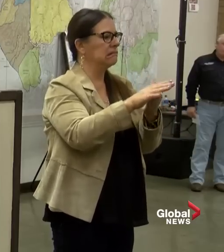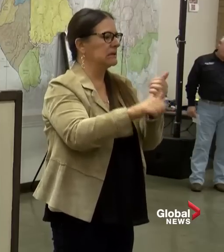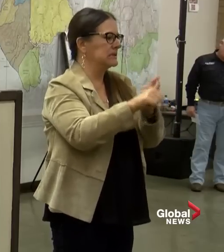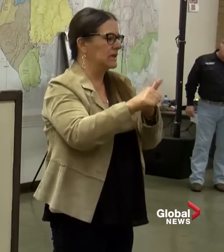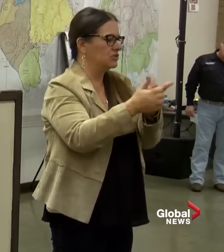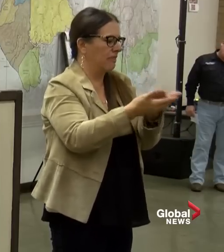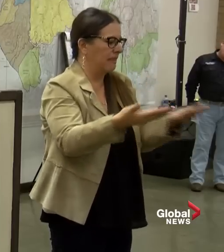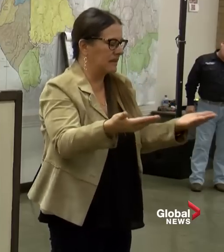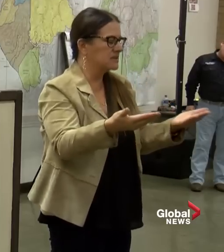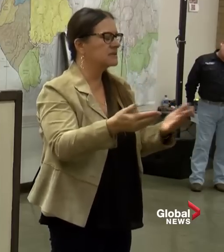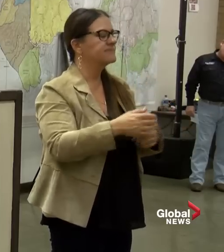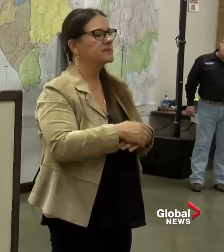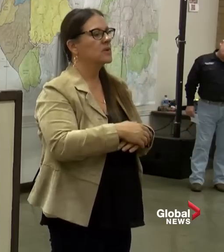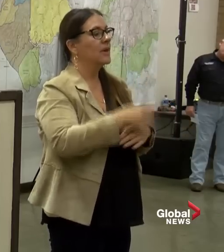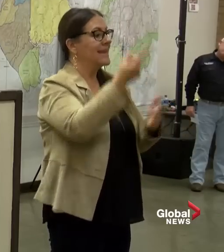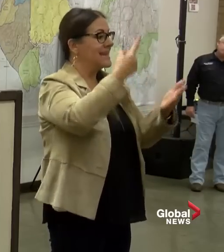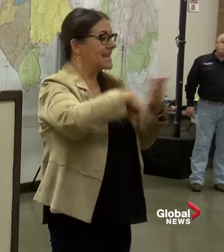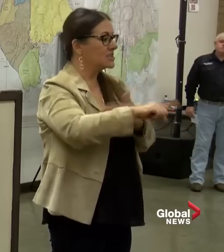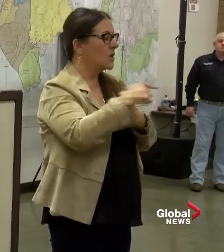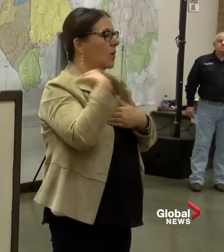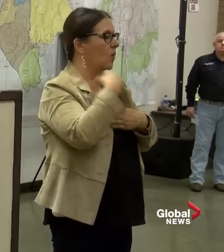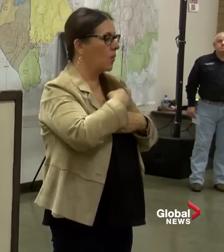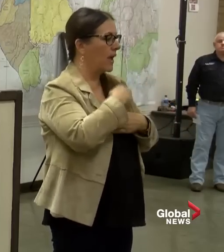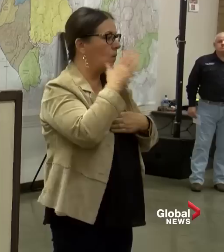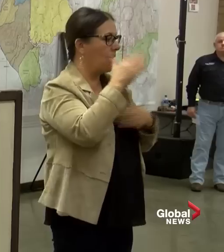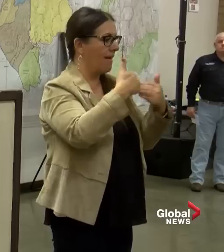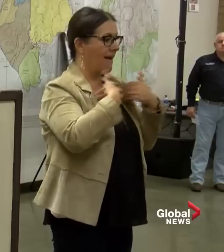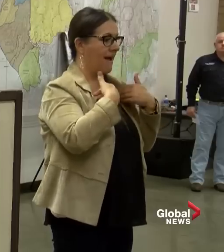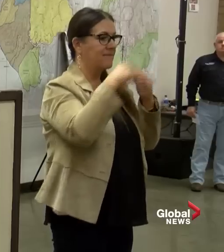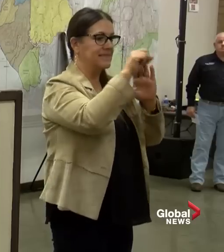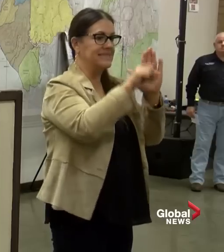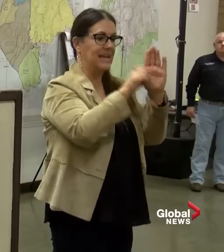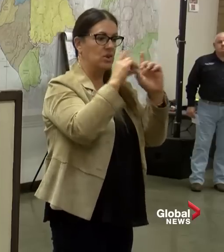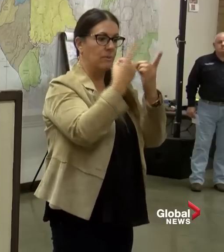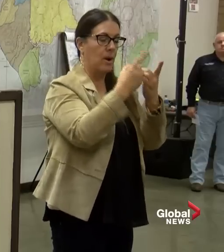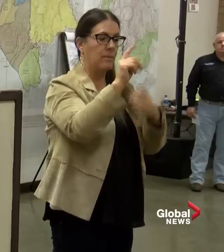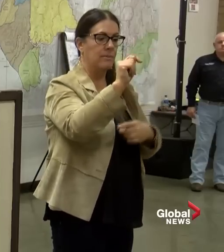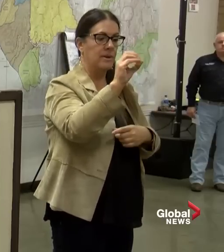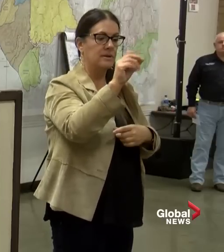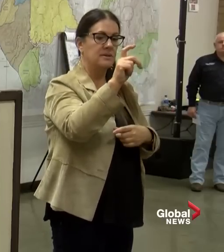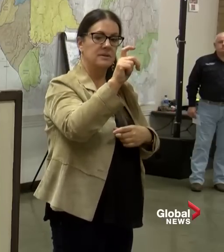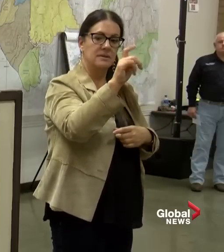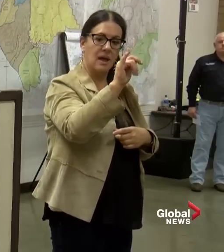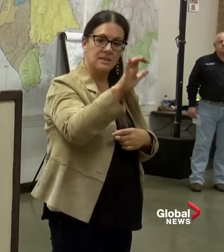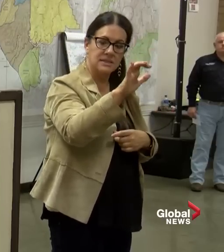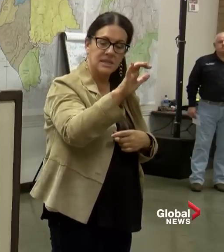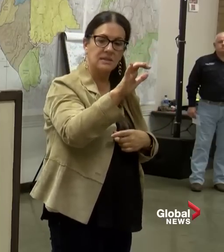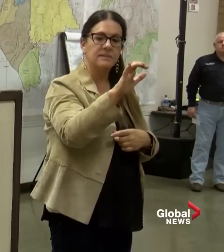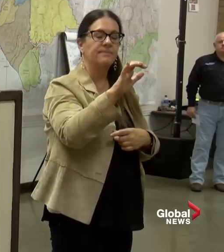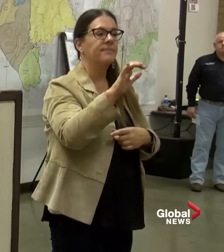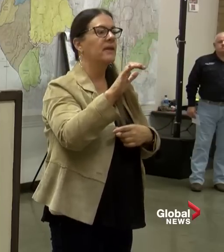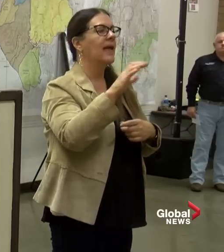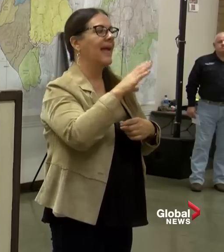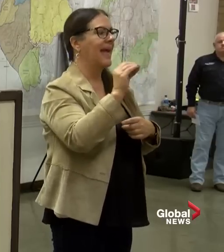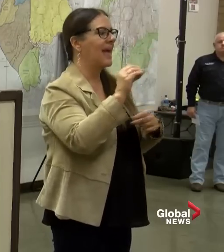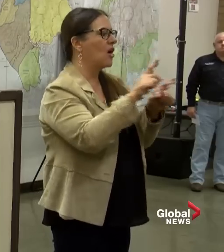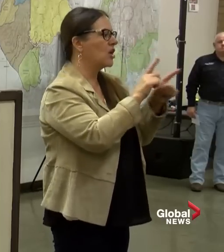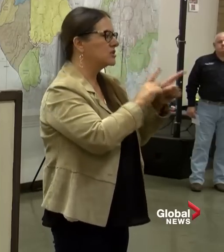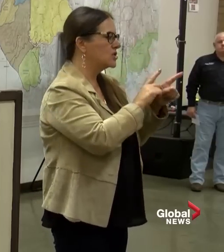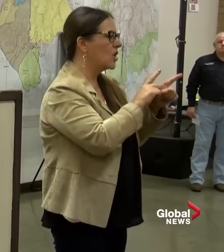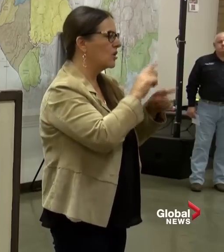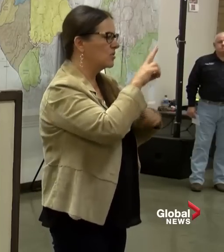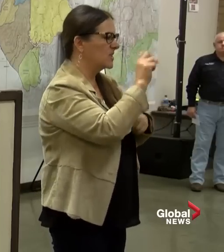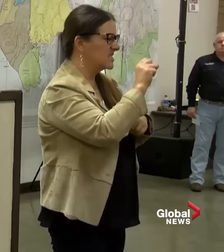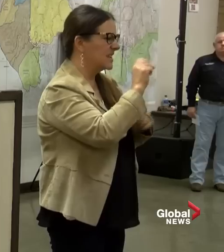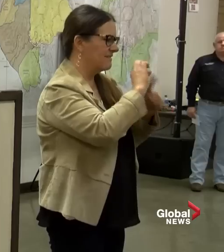week, we're going to be mobilizing the State Department of Toxic Substances Control and the U.S. Environmental Protection Agency to begin removing